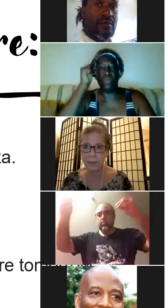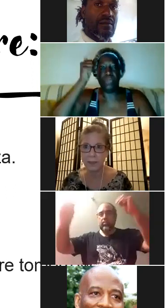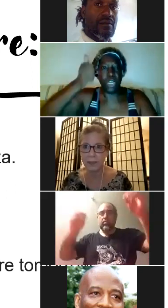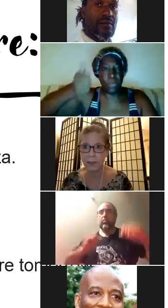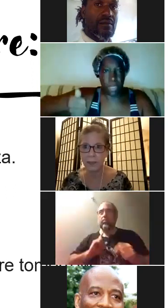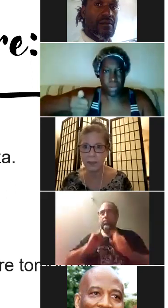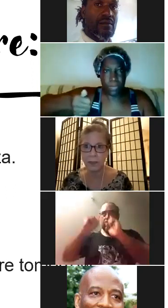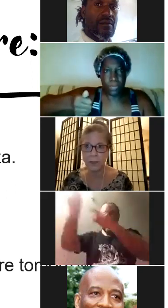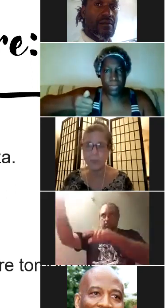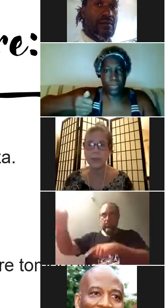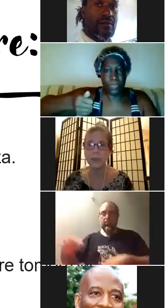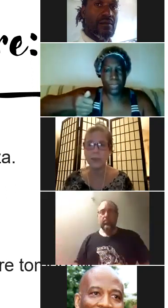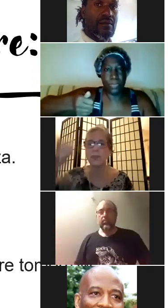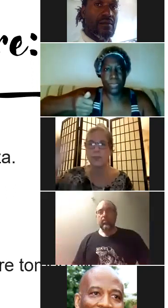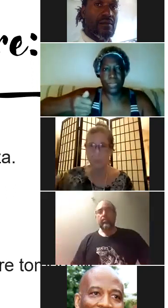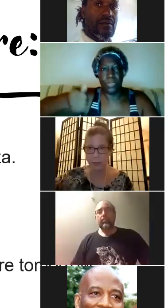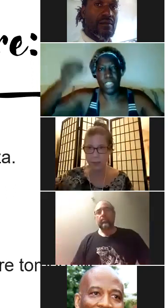So tomorrow,